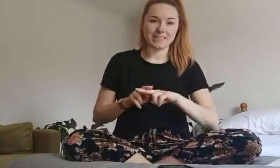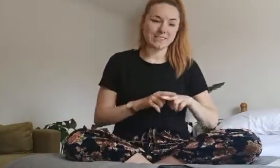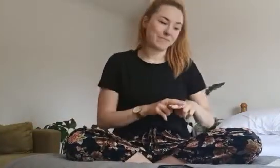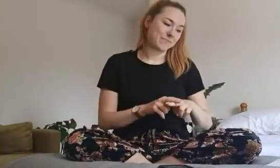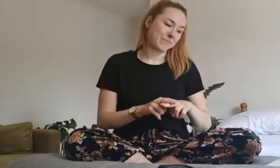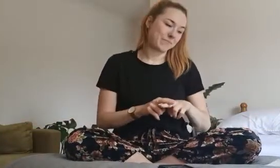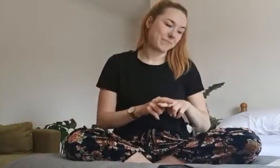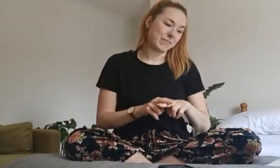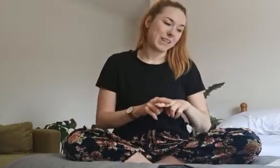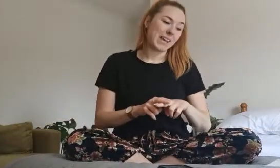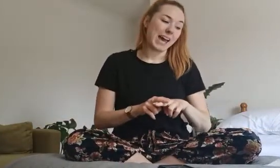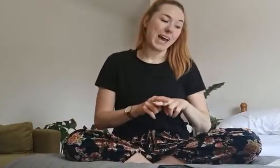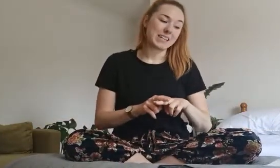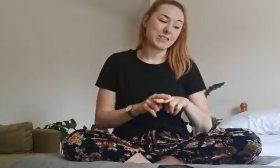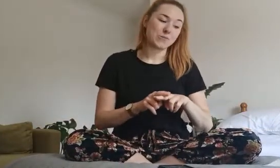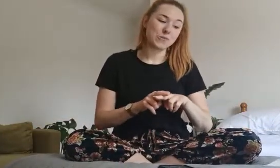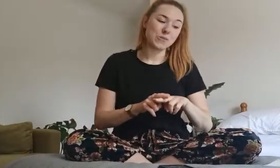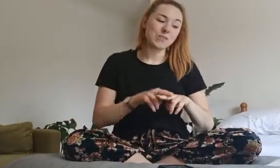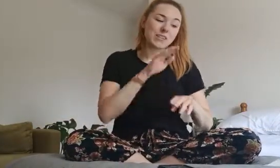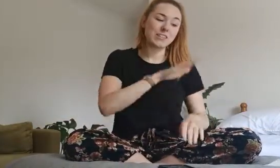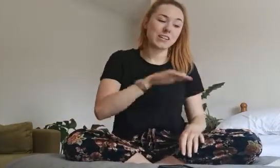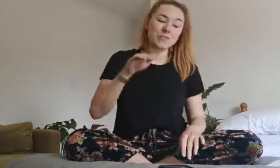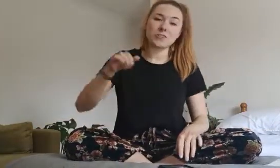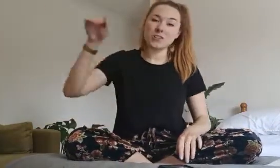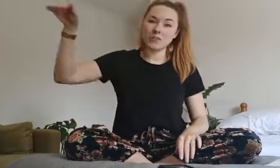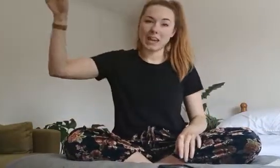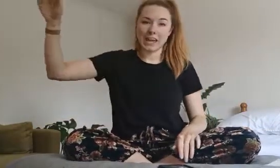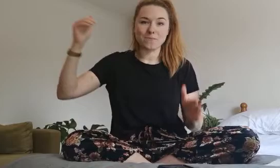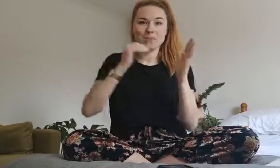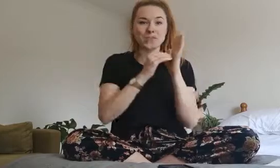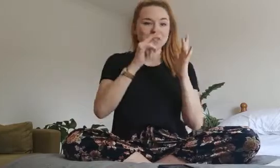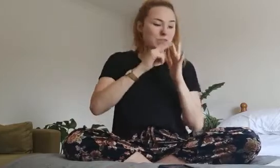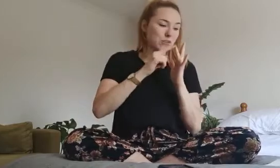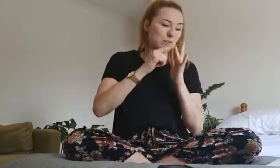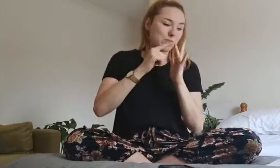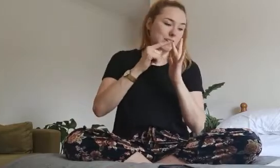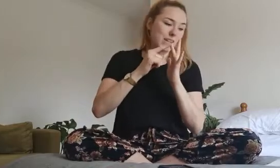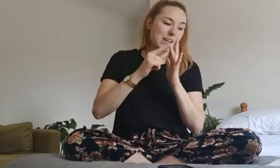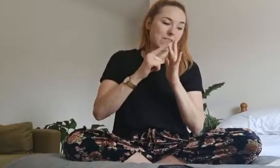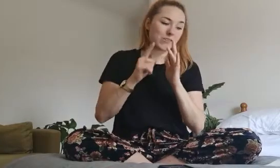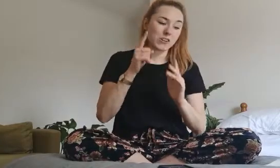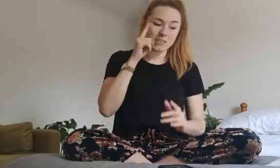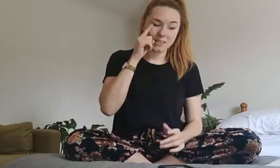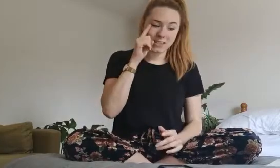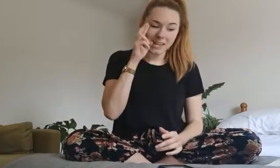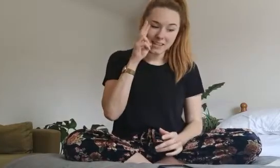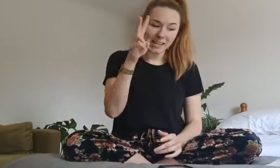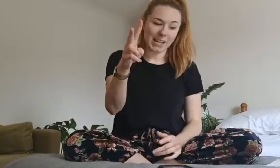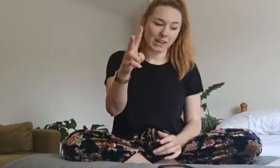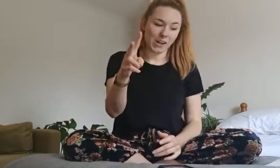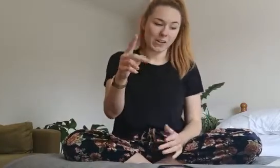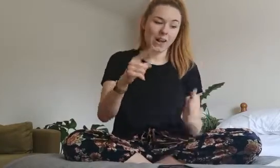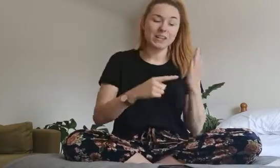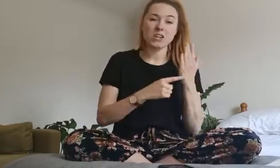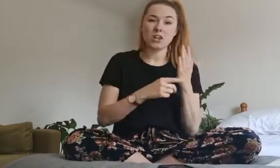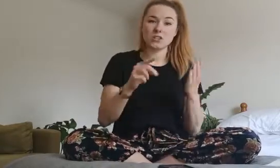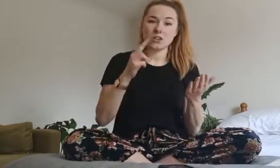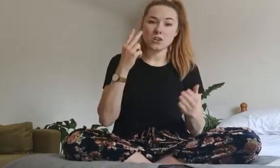families. And all the children who came to the zoo could see Tango and her